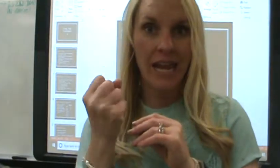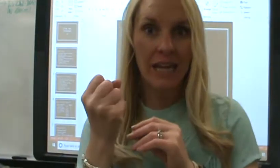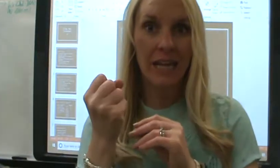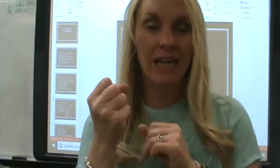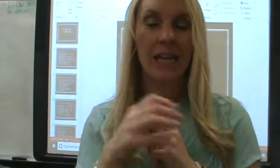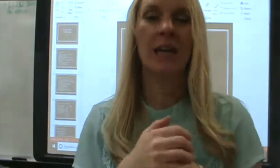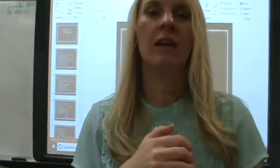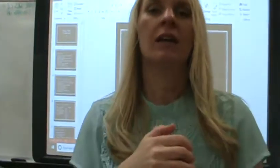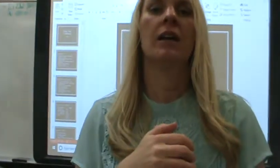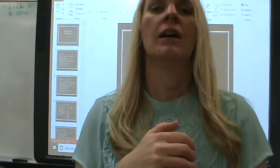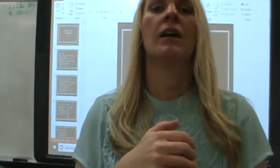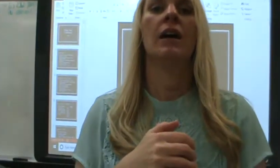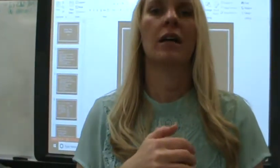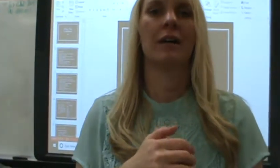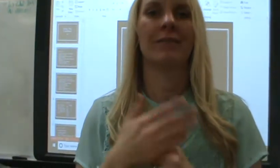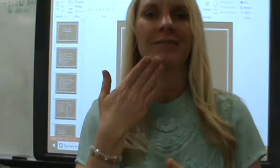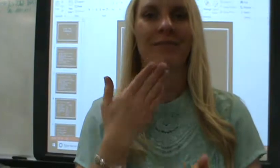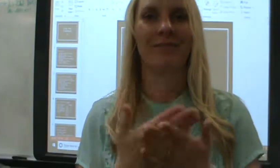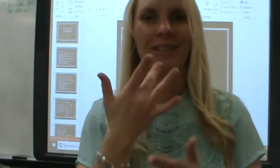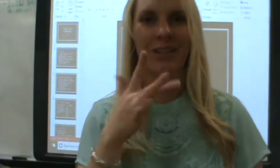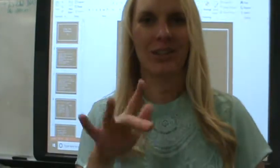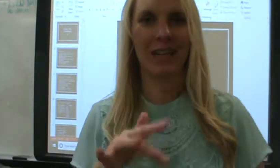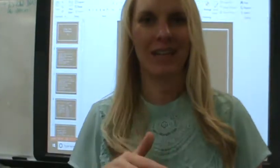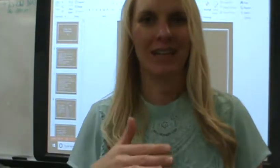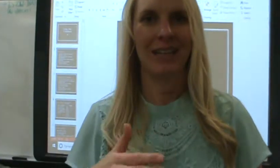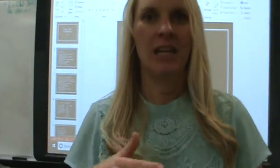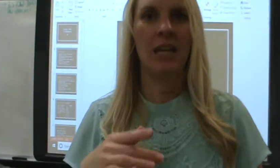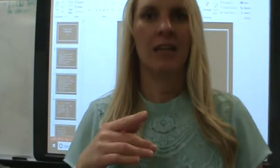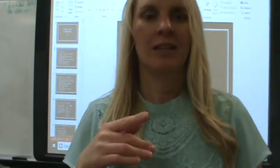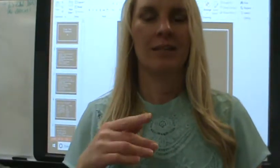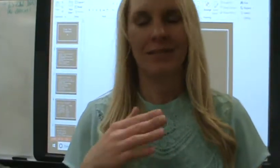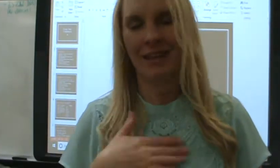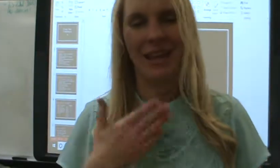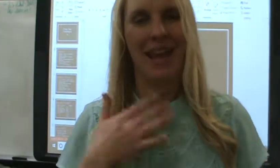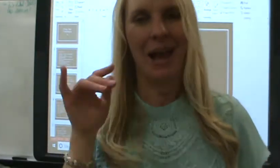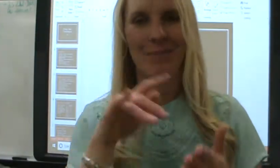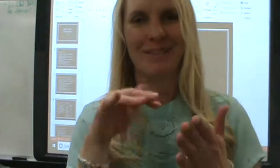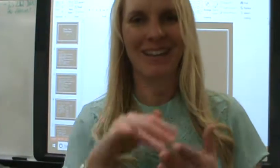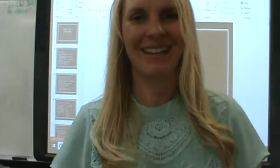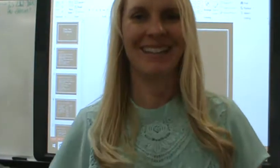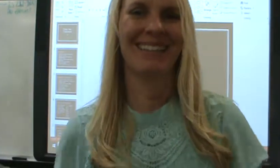1880. Good luck. Happy studying.